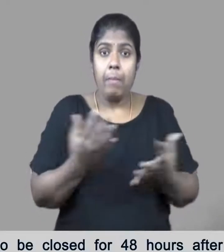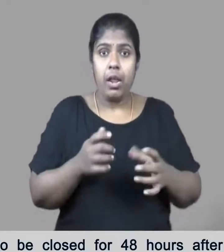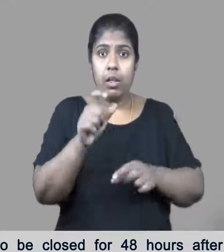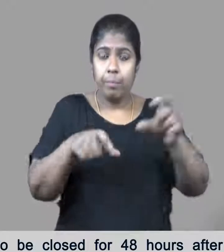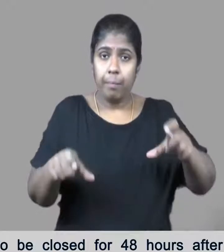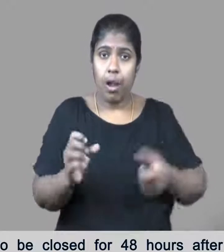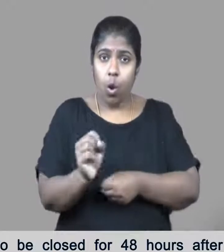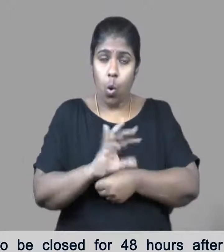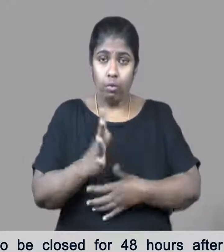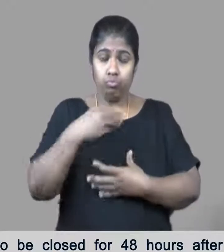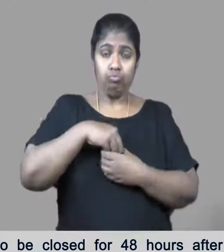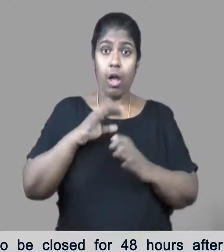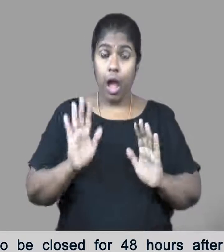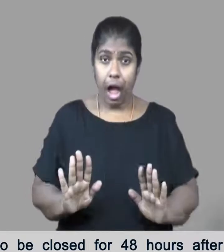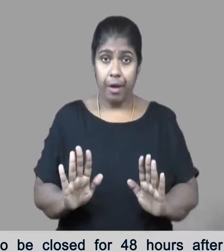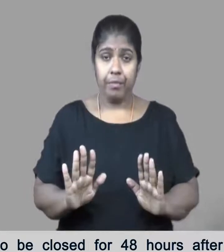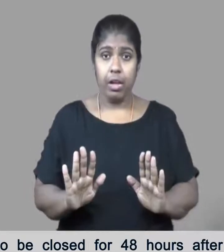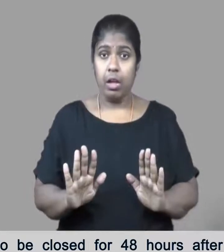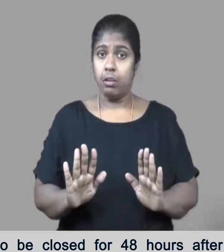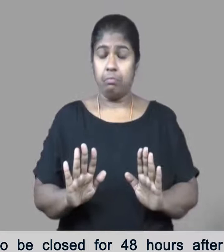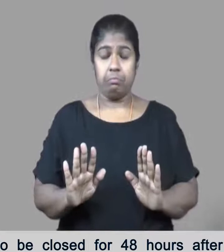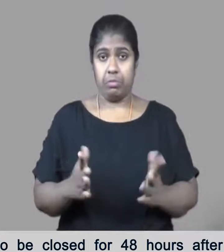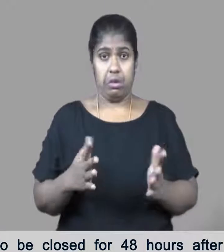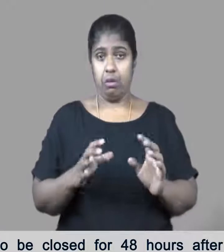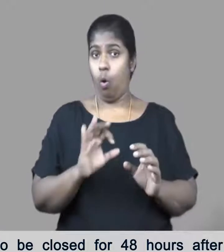In case of larger outbreak,